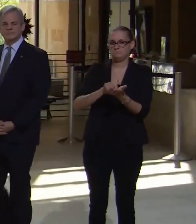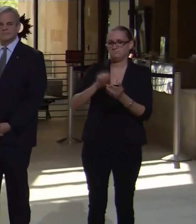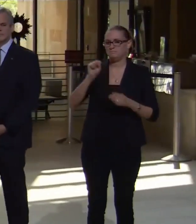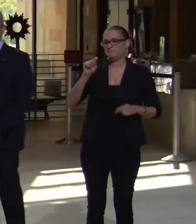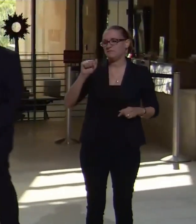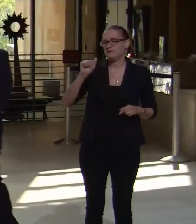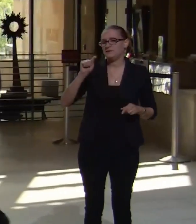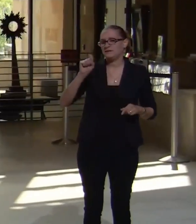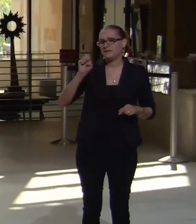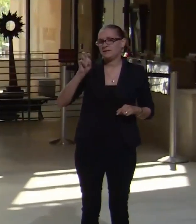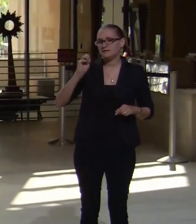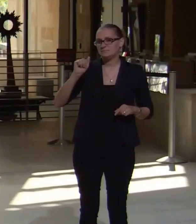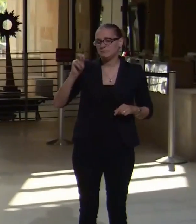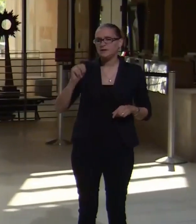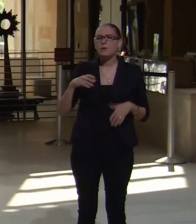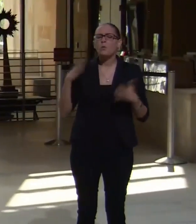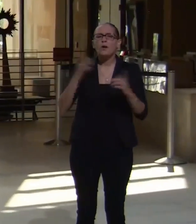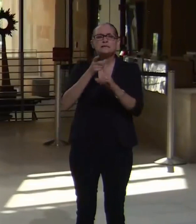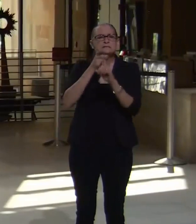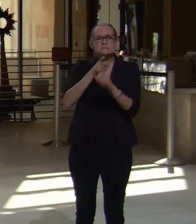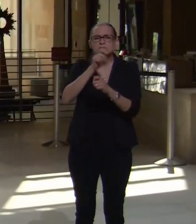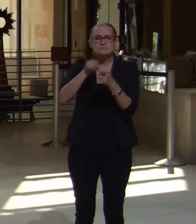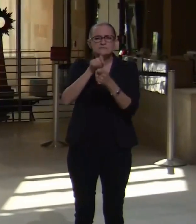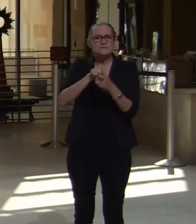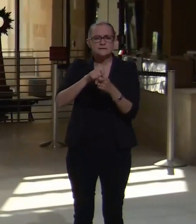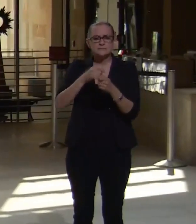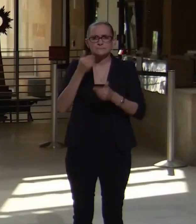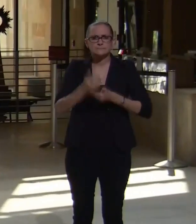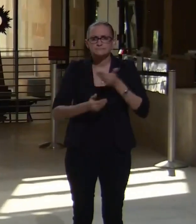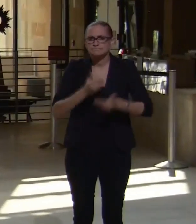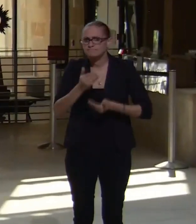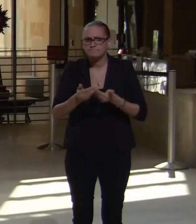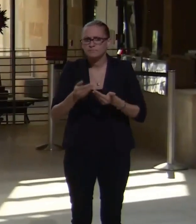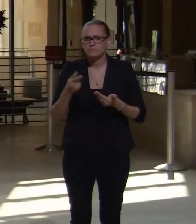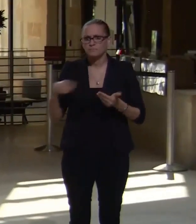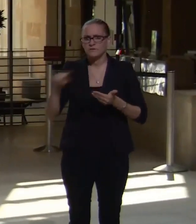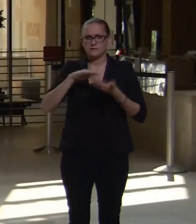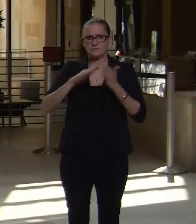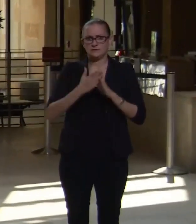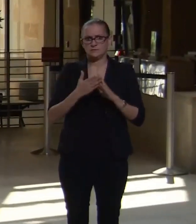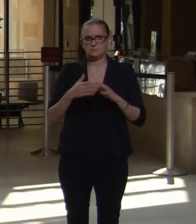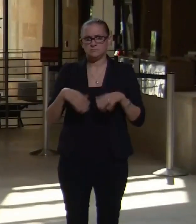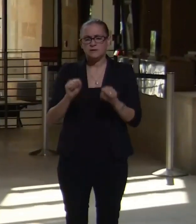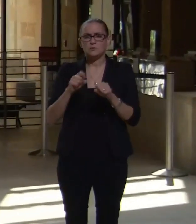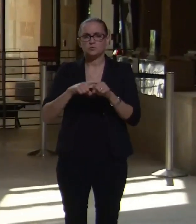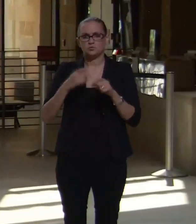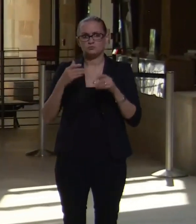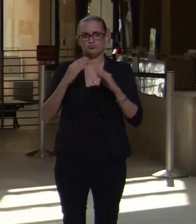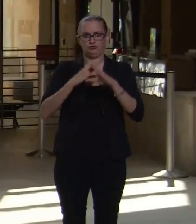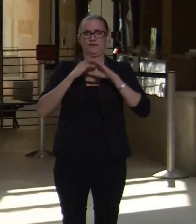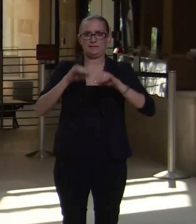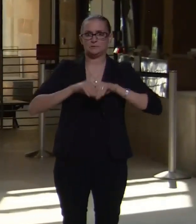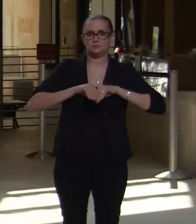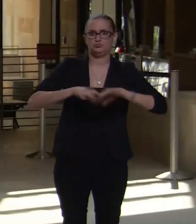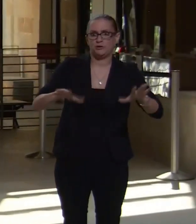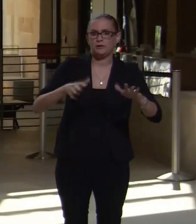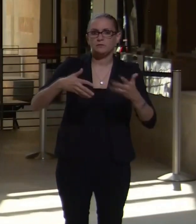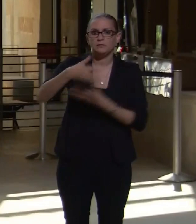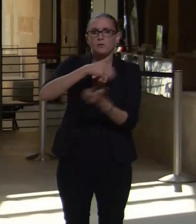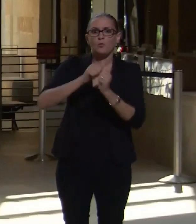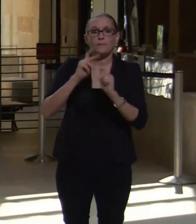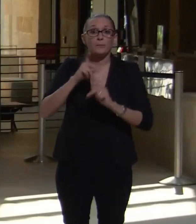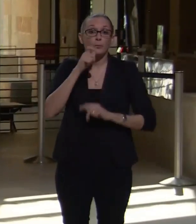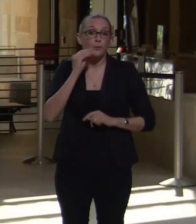regarding homelessness. What specific steps is the city taking to prevent the spread of COVID-19 among people